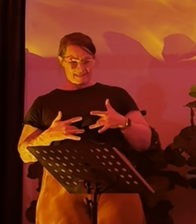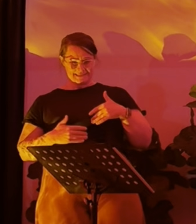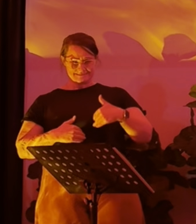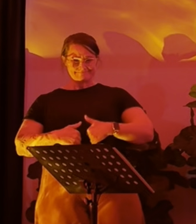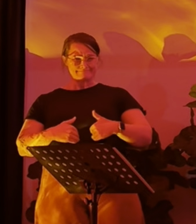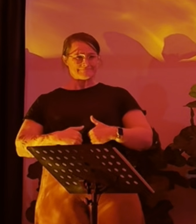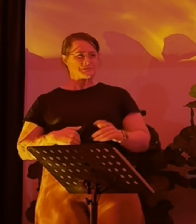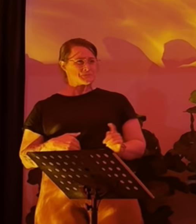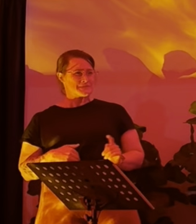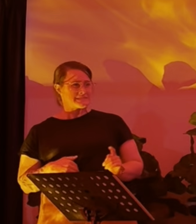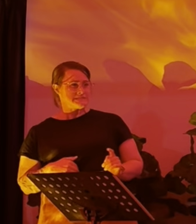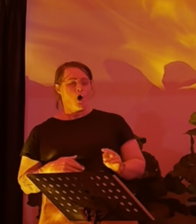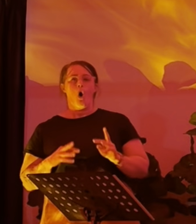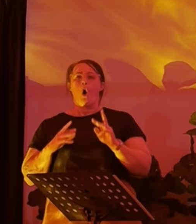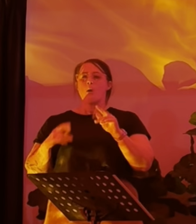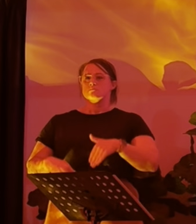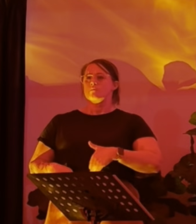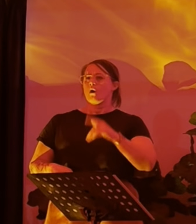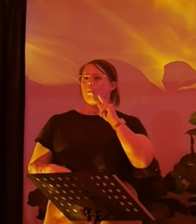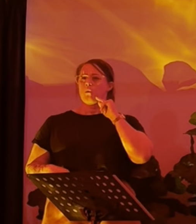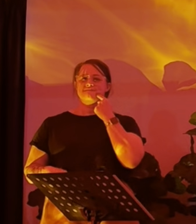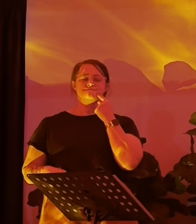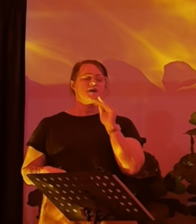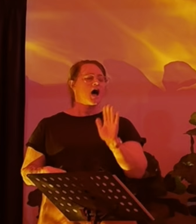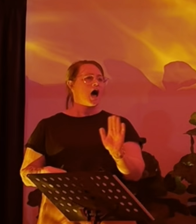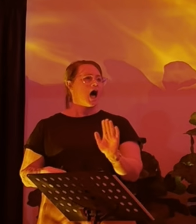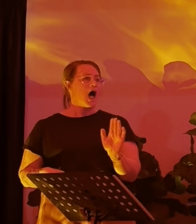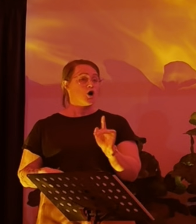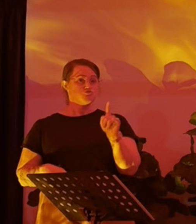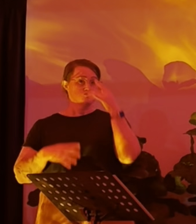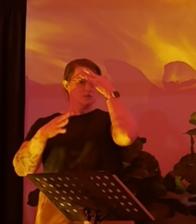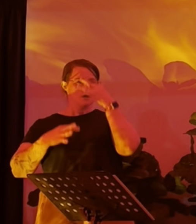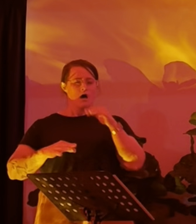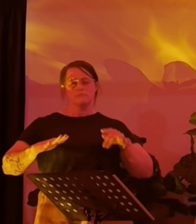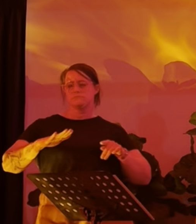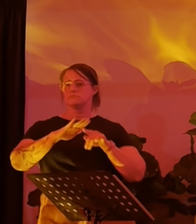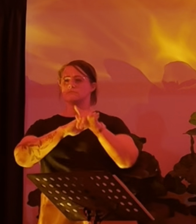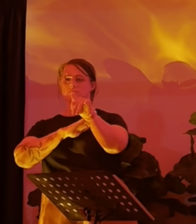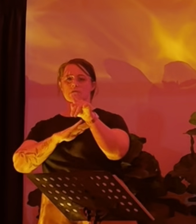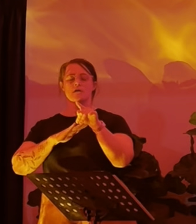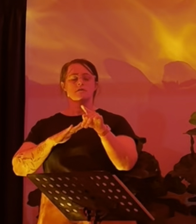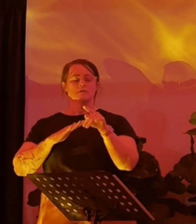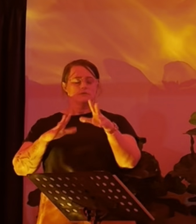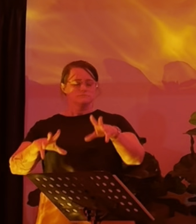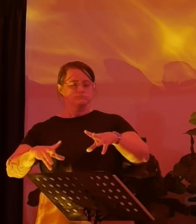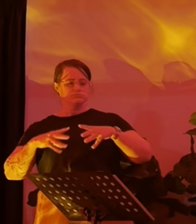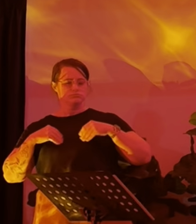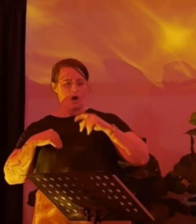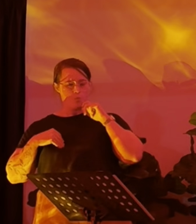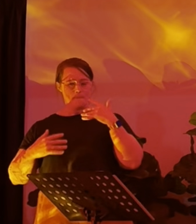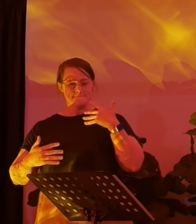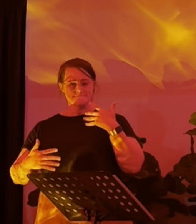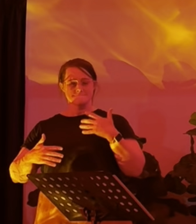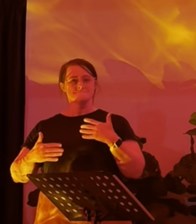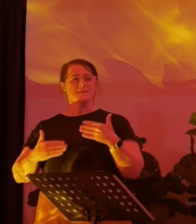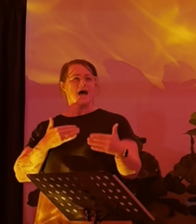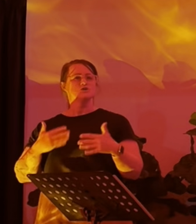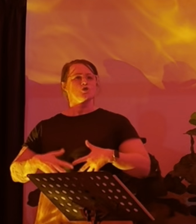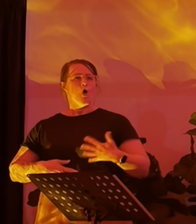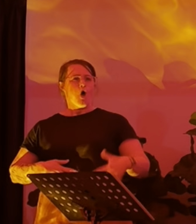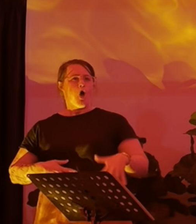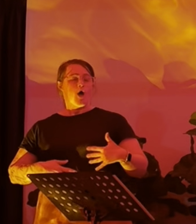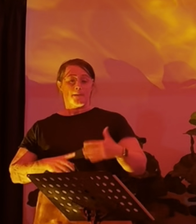surface. I hope you know I never chose to get pregnant on purpose. And if you decide you wanna leave, then I'll deal with the hurting. And I just wanna put you close